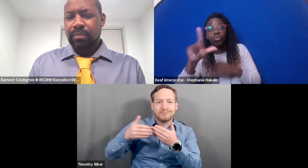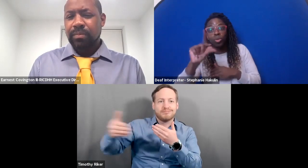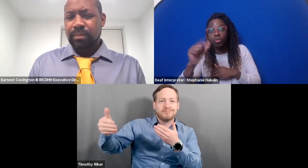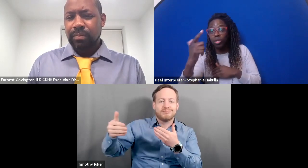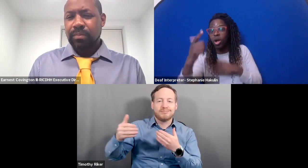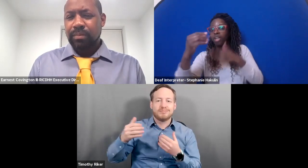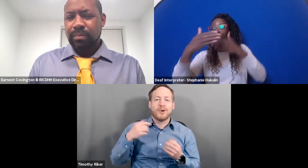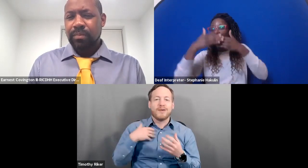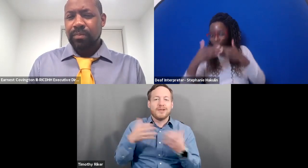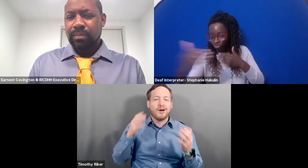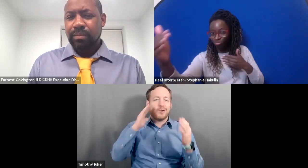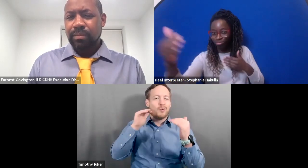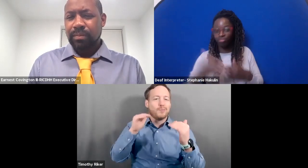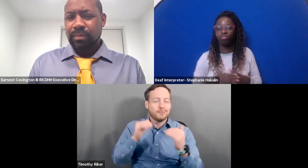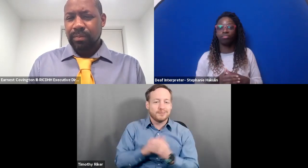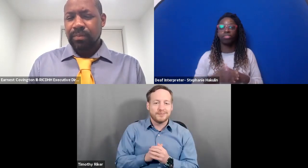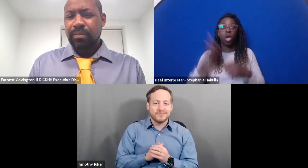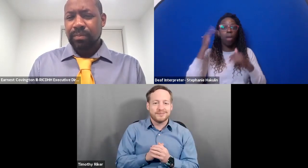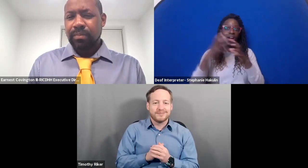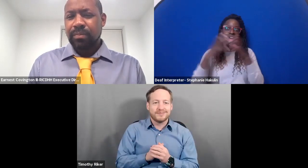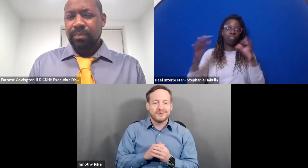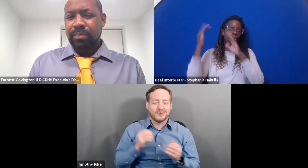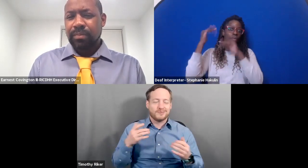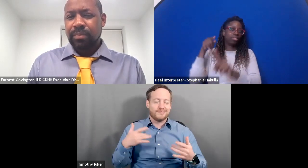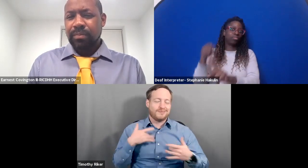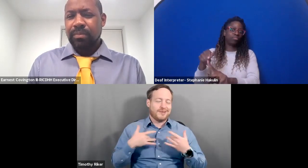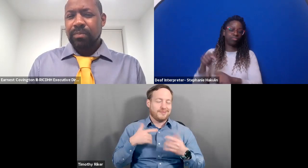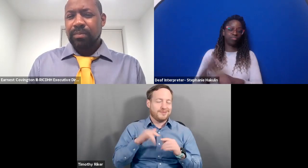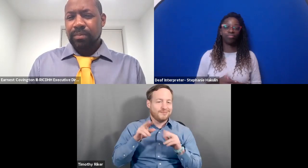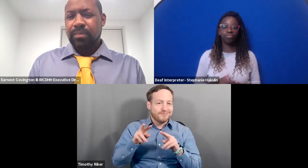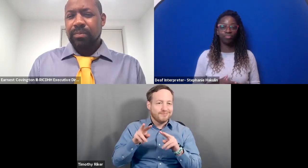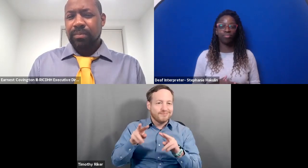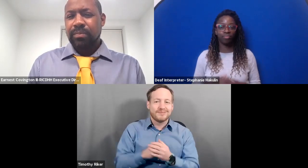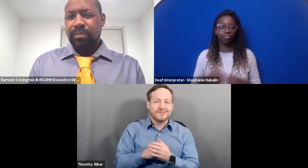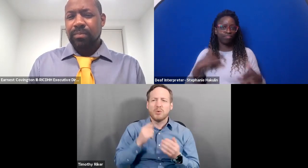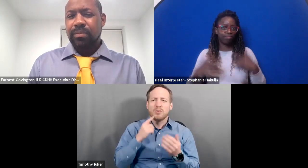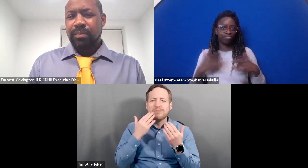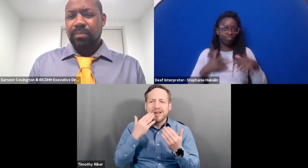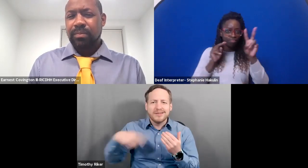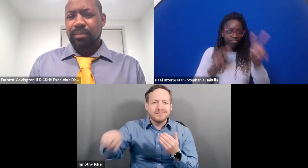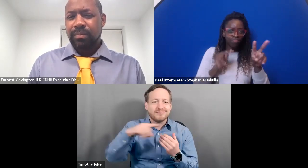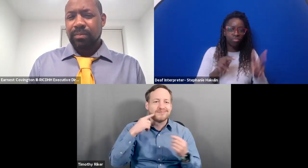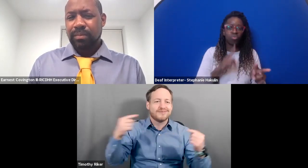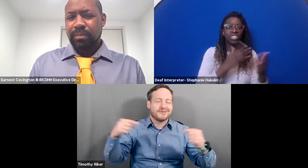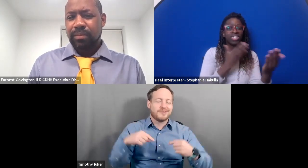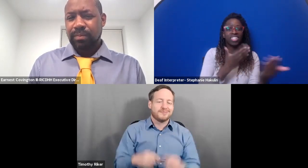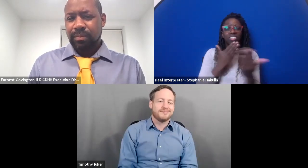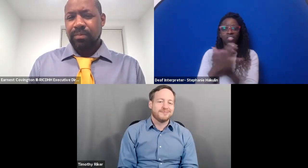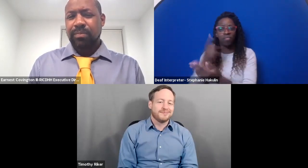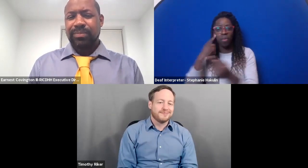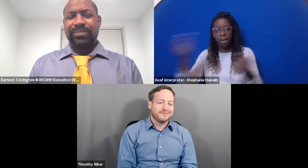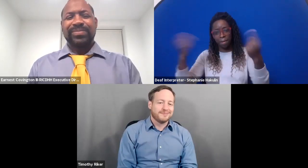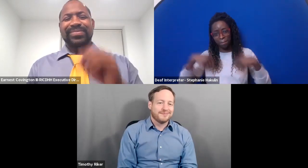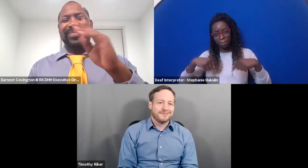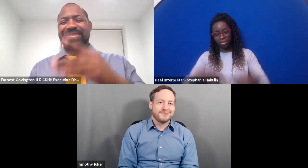an opening within 2021 and ongoing. So that's why it gives me hope. I'm very excited, looking forward to the future. And I